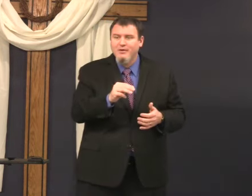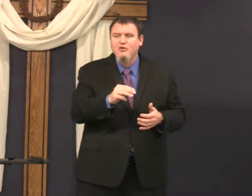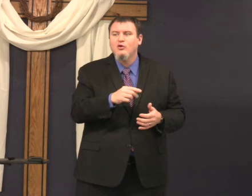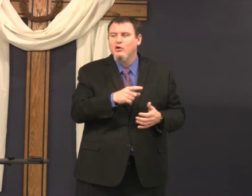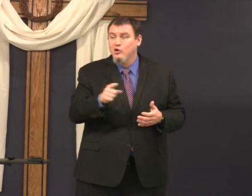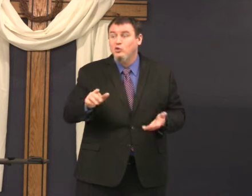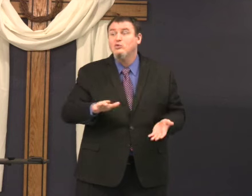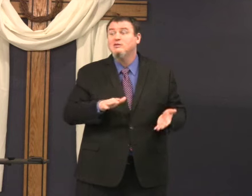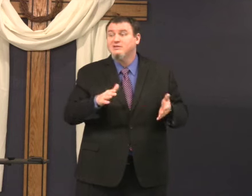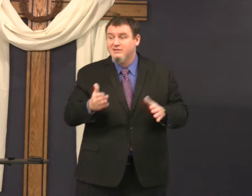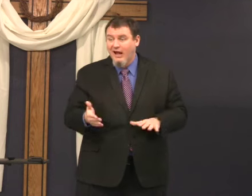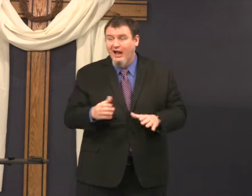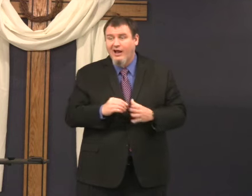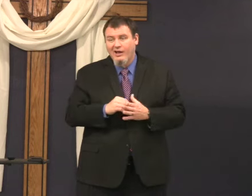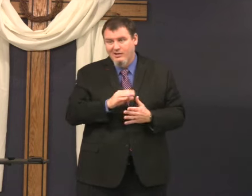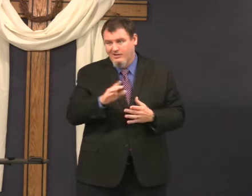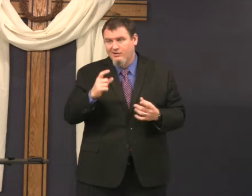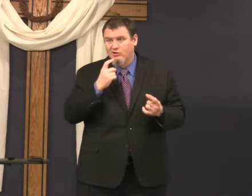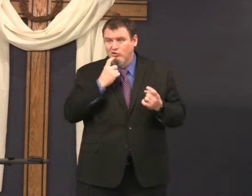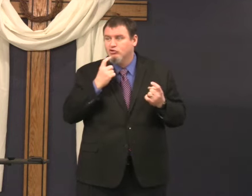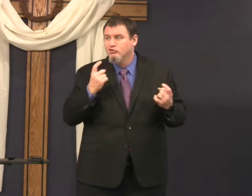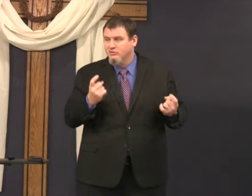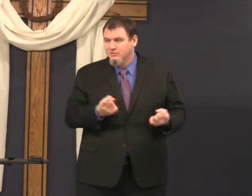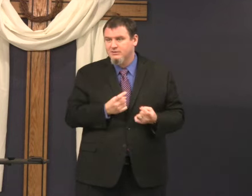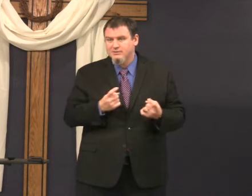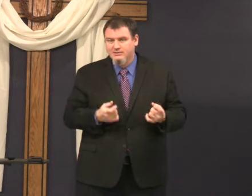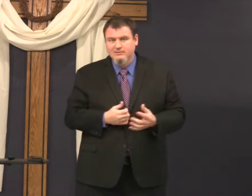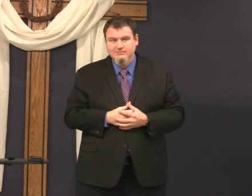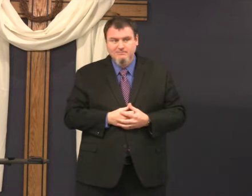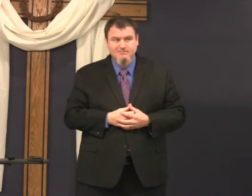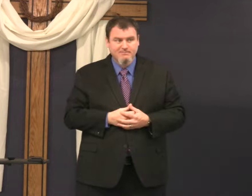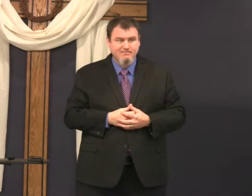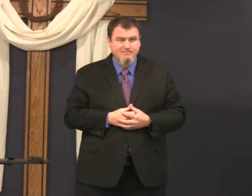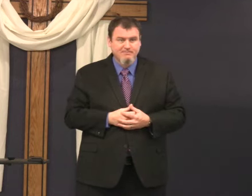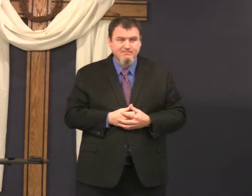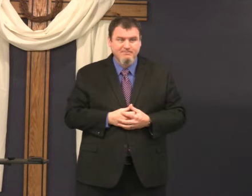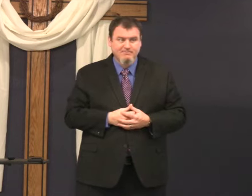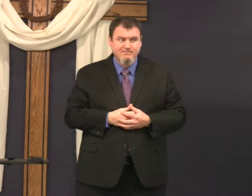Without Him, you will die in your sins.